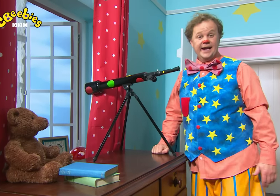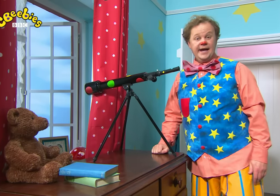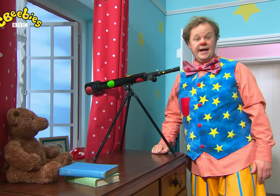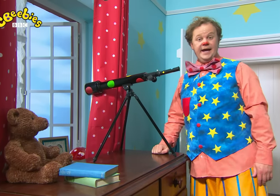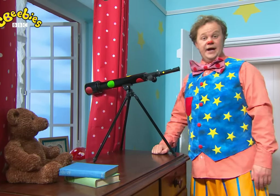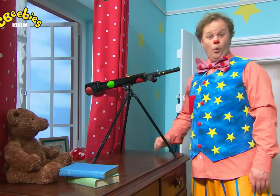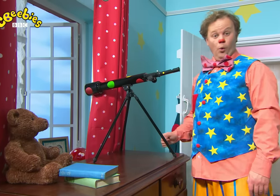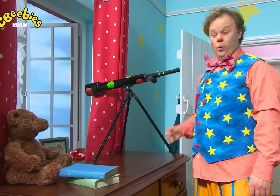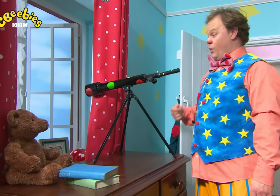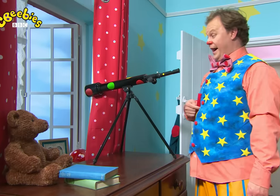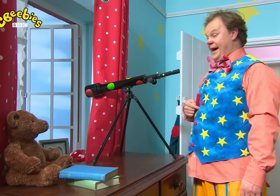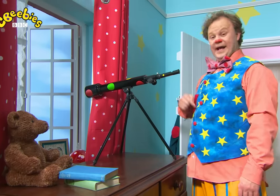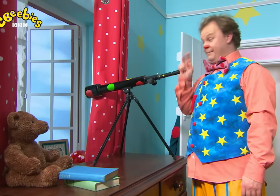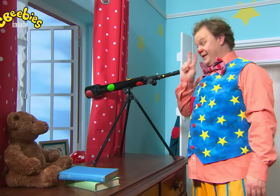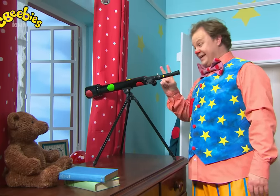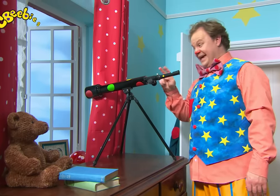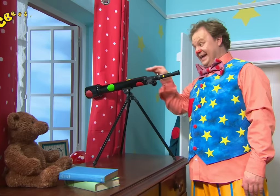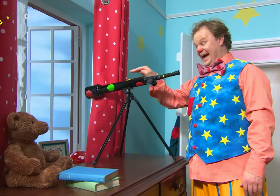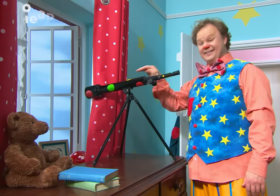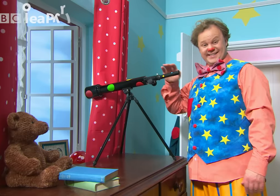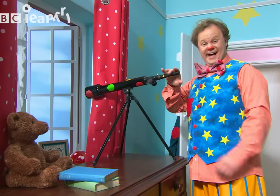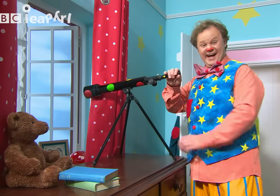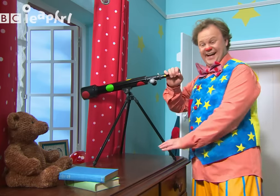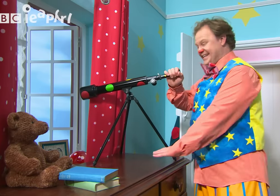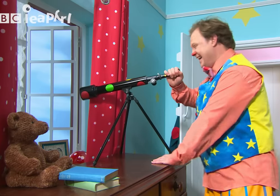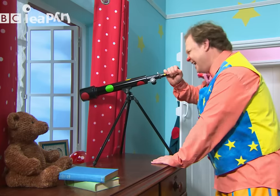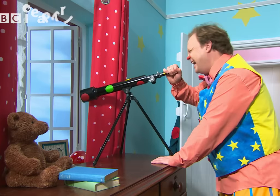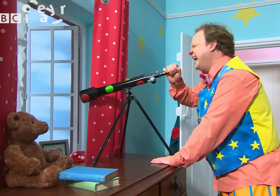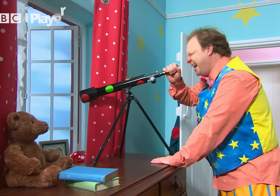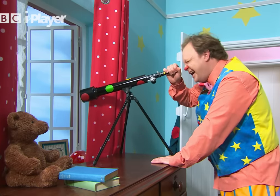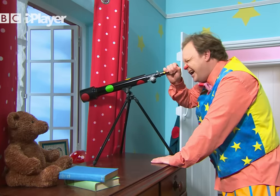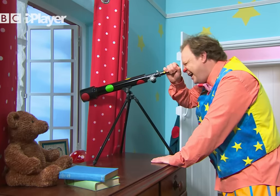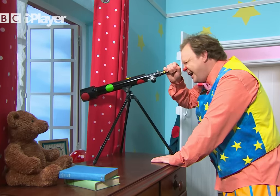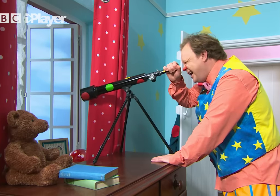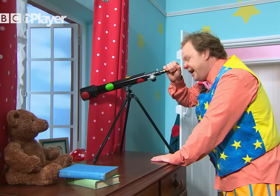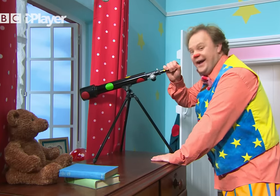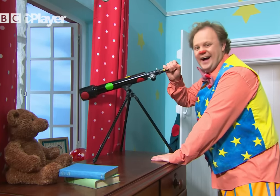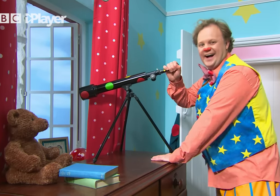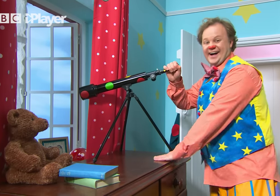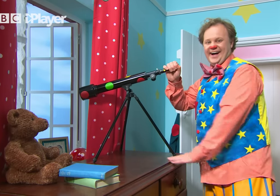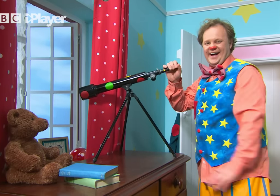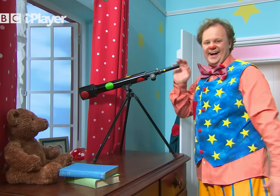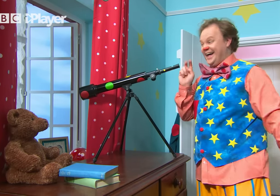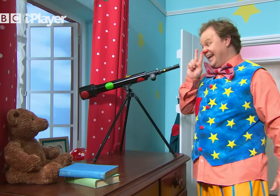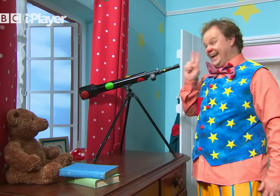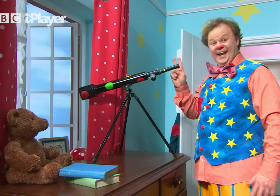telescope, Mr Tumble? Ooh, I'm looking outside. What can you see? Aha!